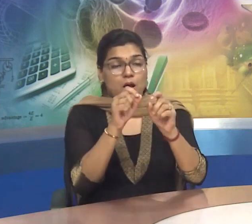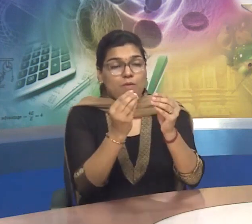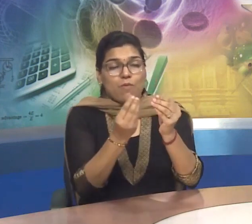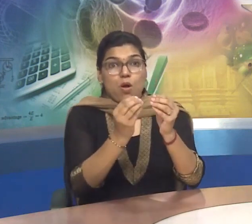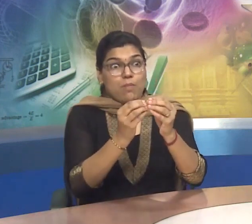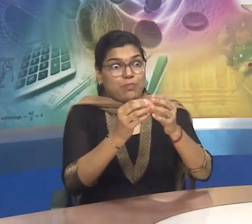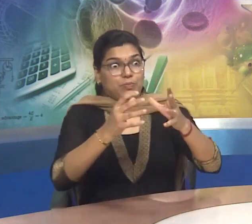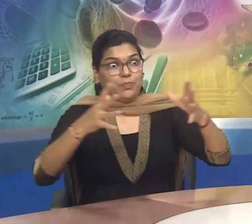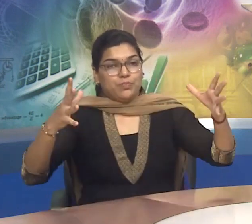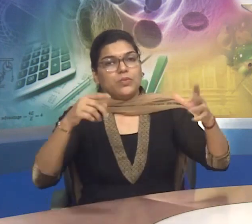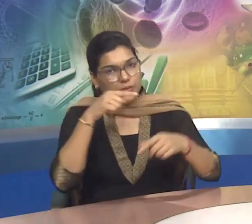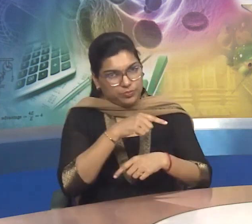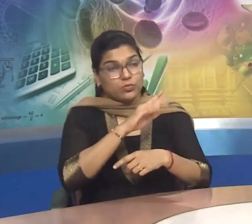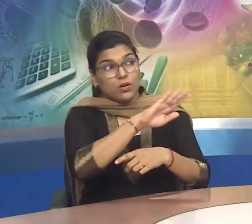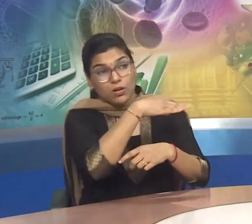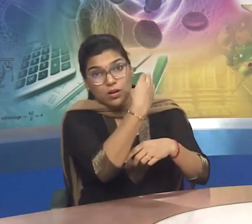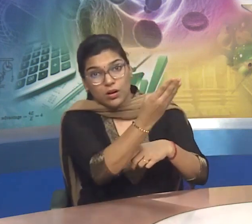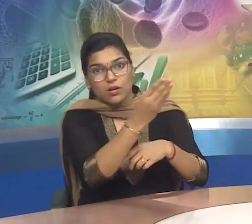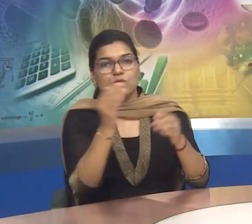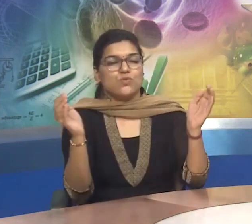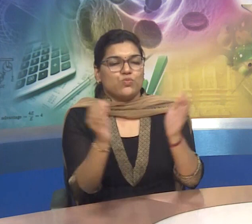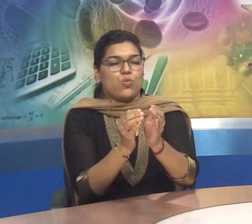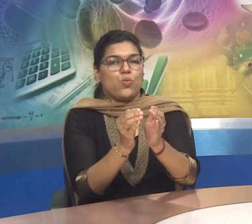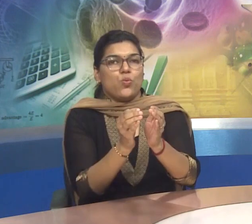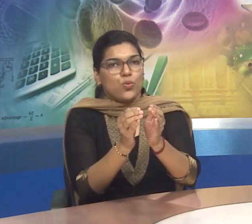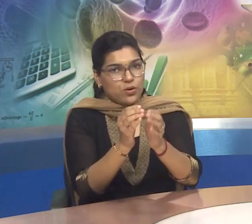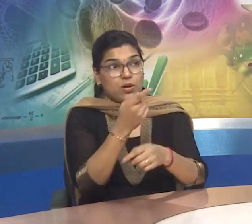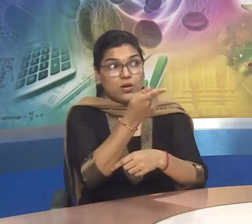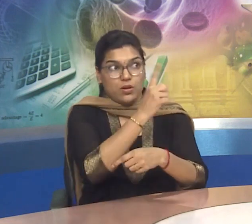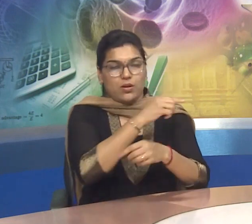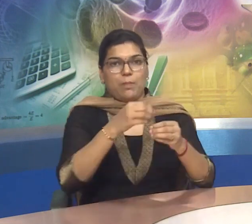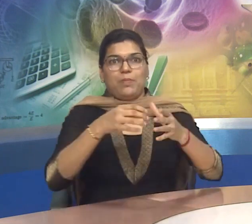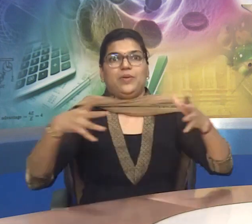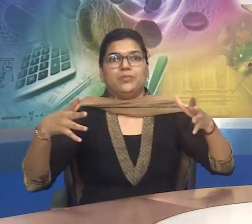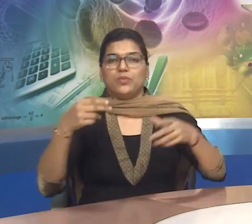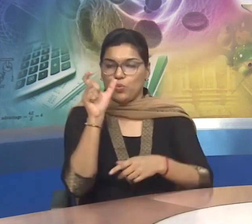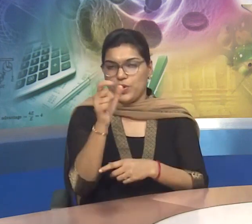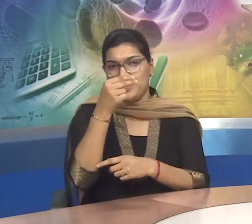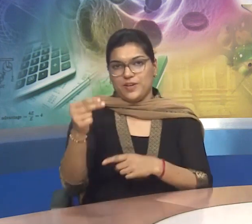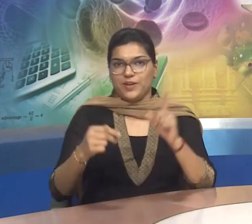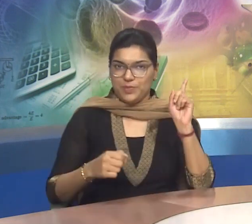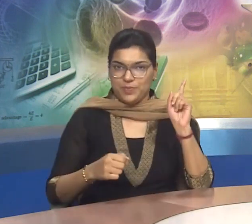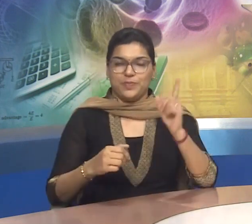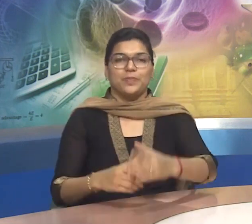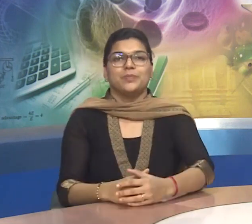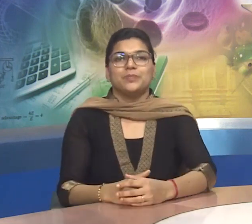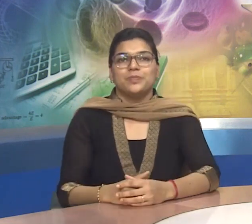place, then many people they join, combine together and they give a vote. The other word is minority.